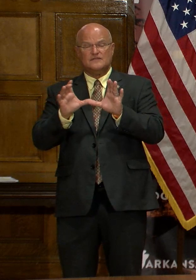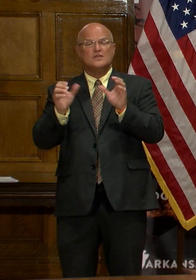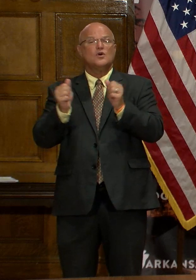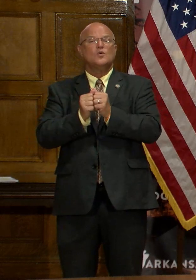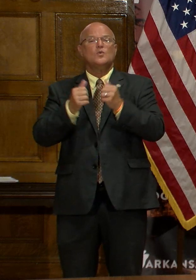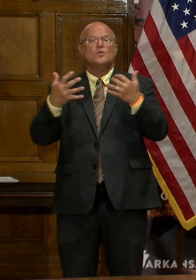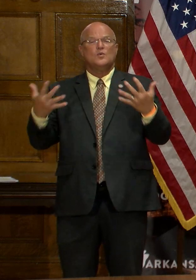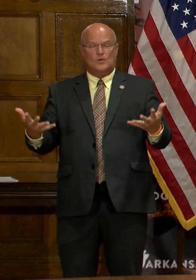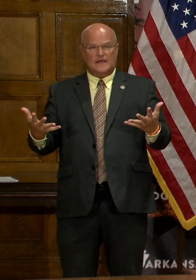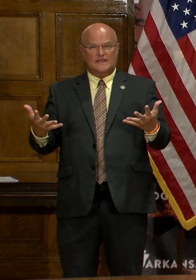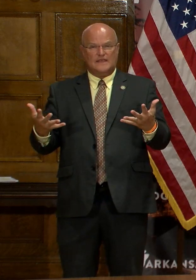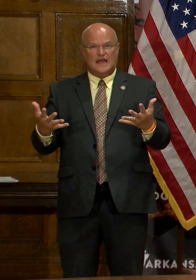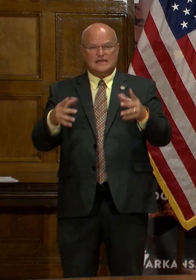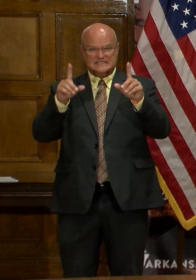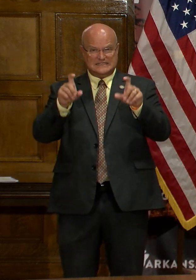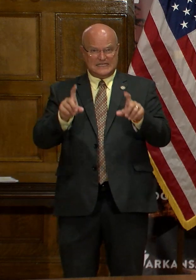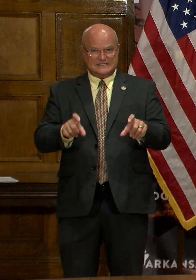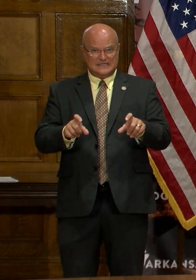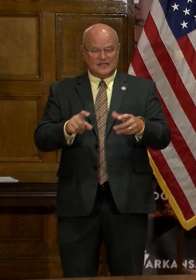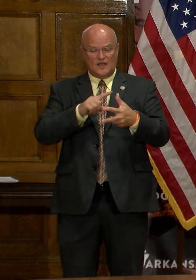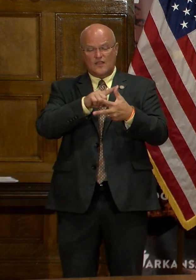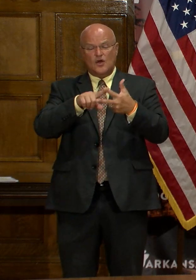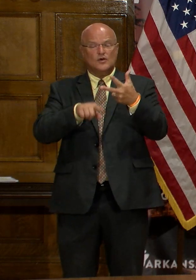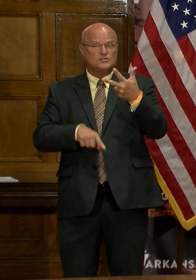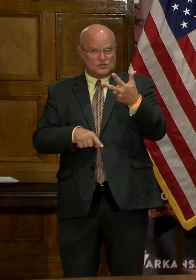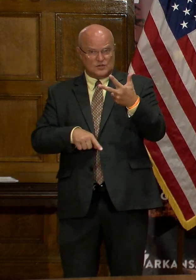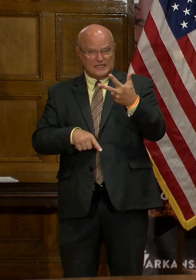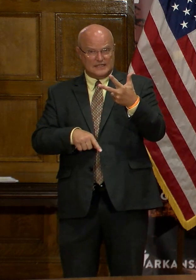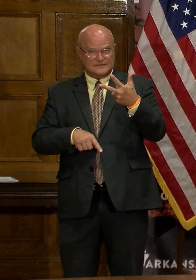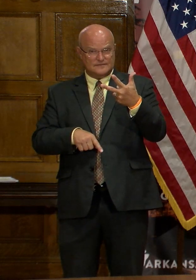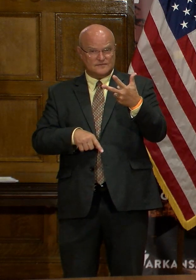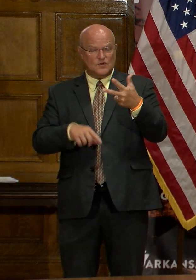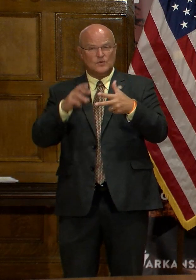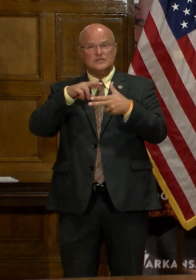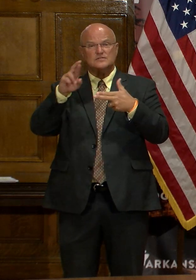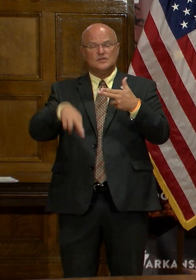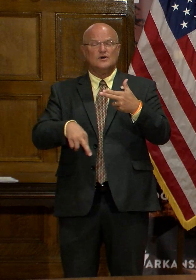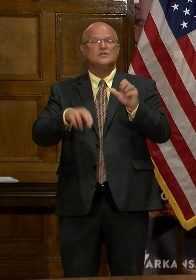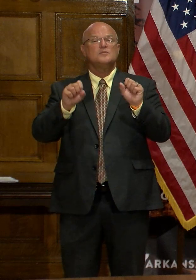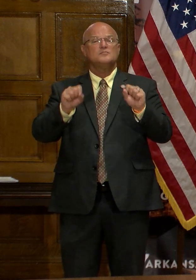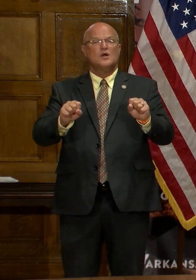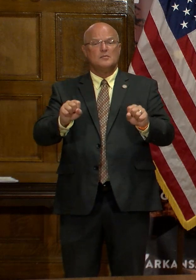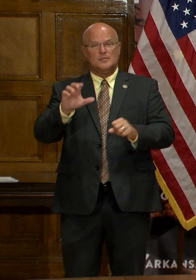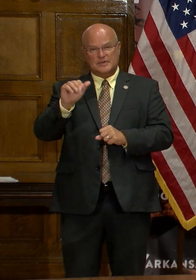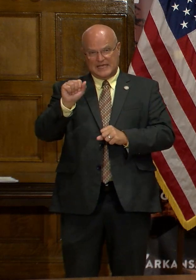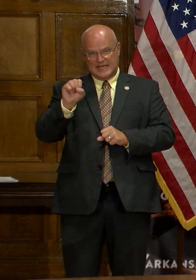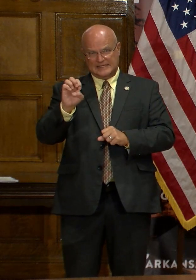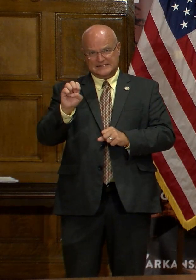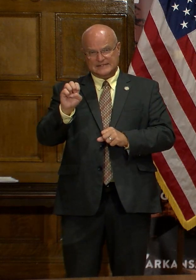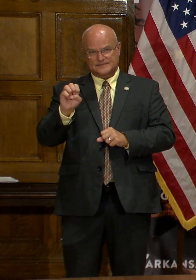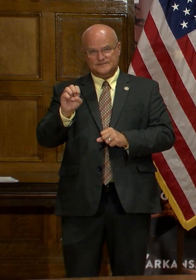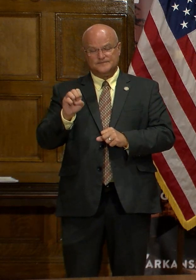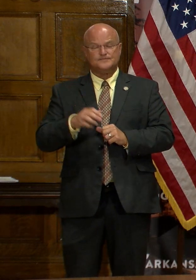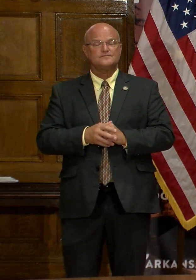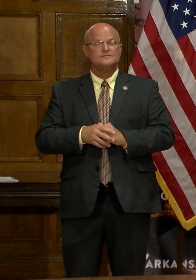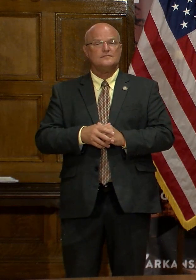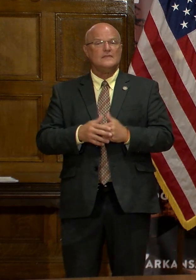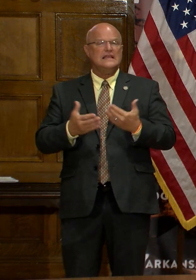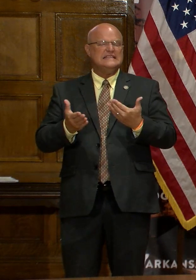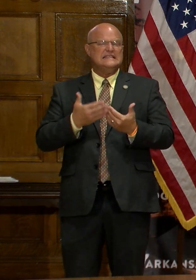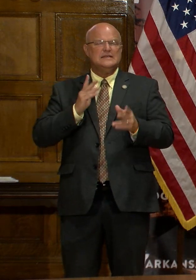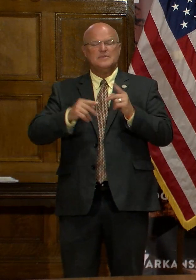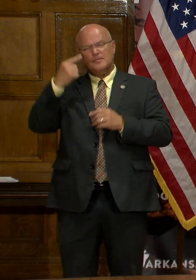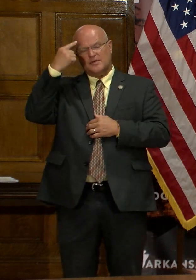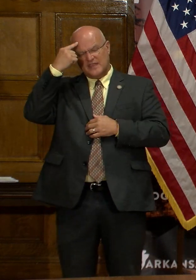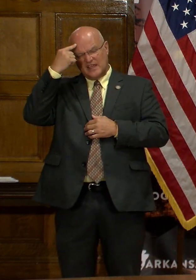without testing. Those 3 situations will result in a probable case. Now, it's easy for people to